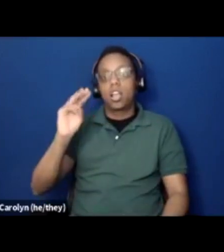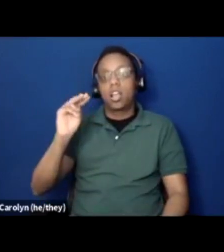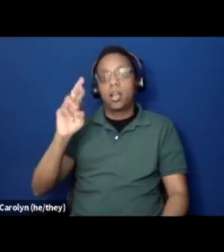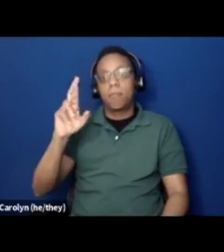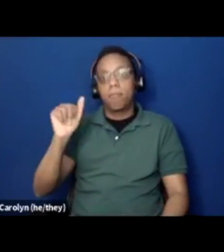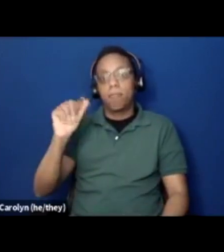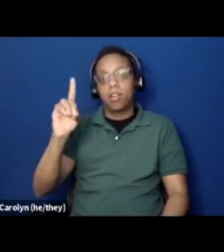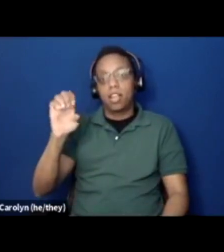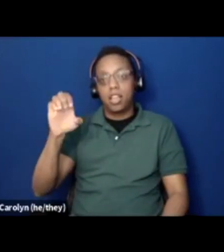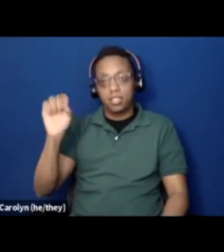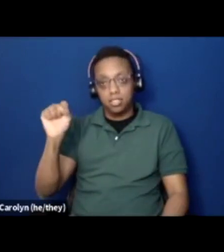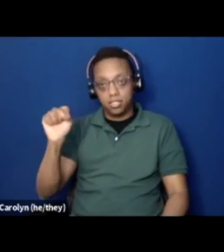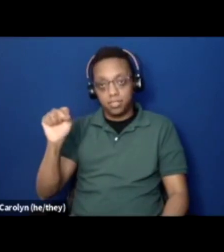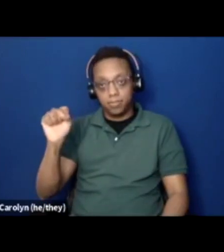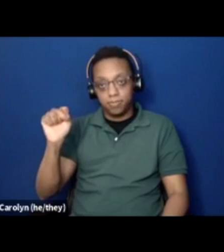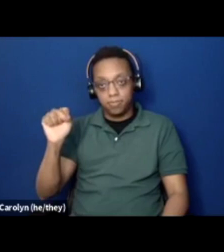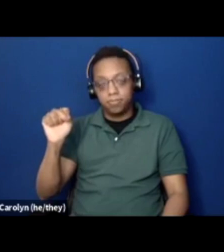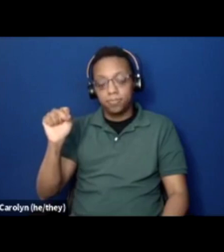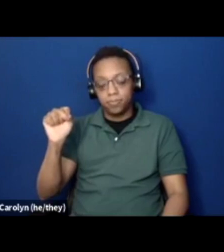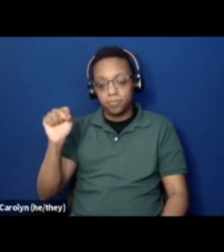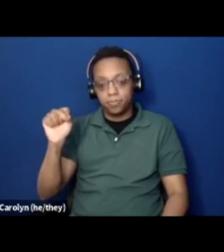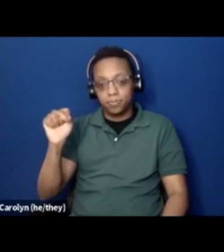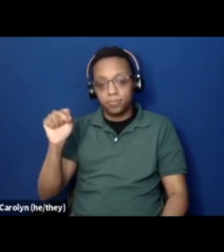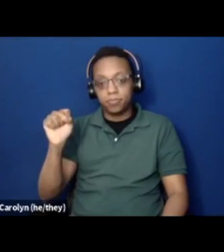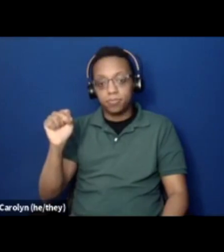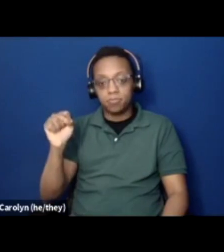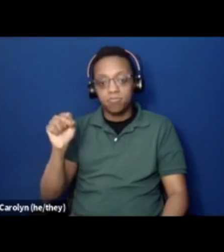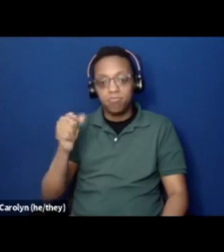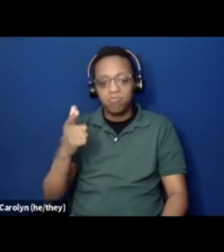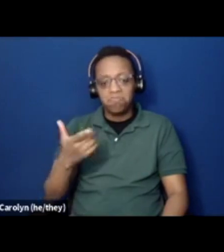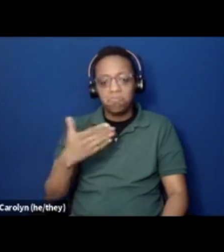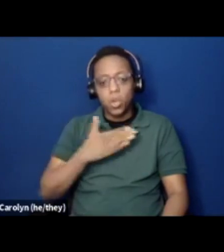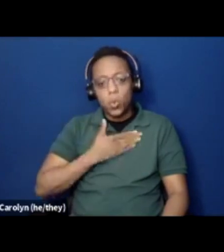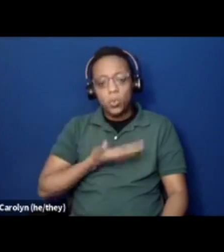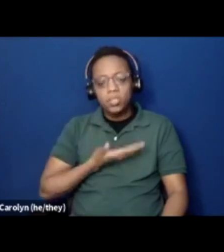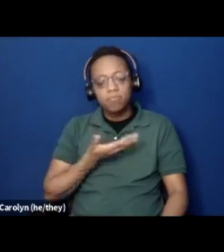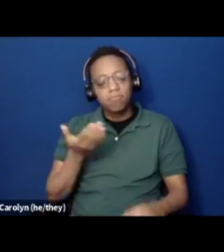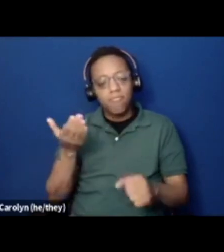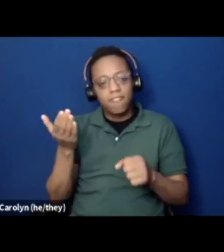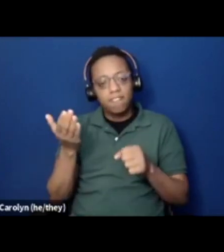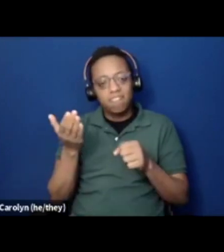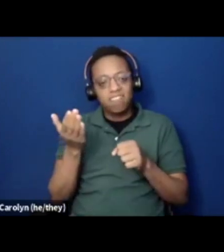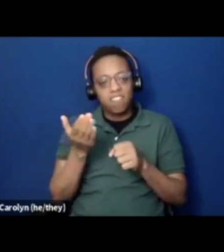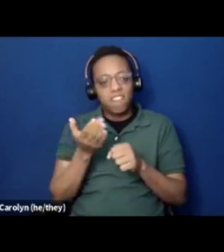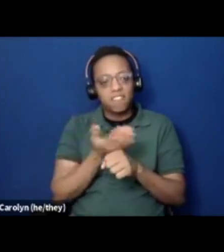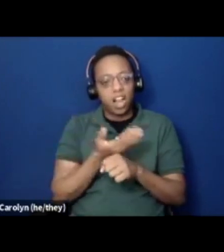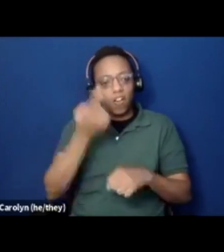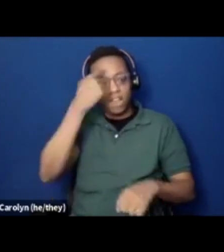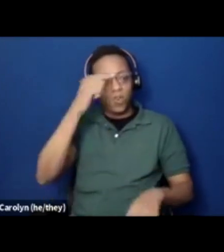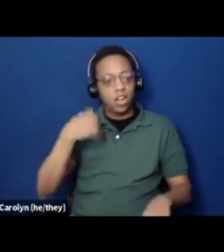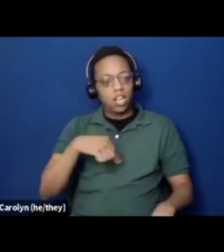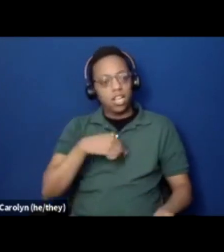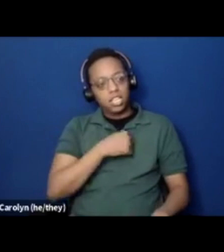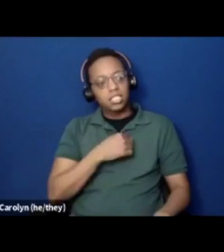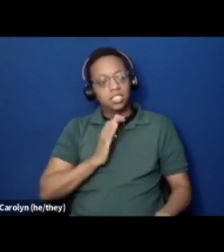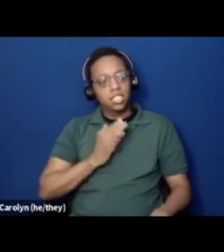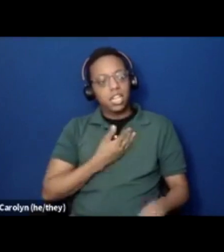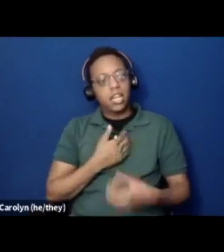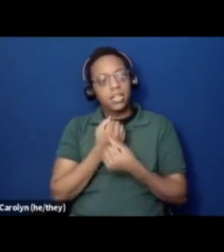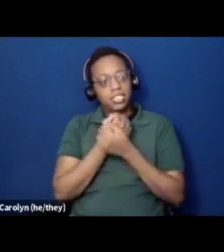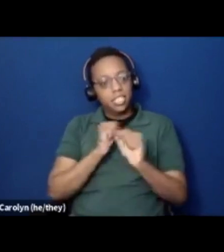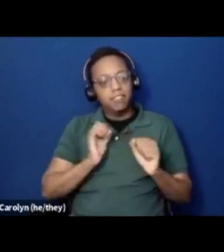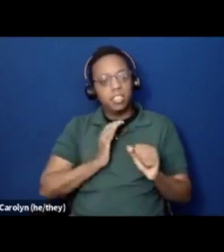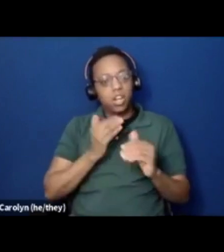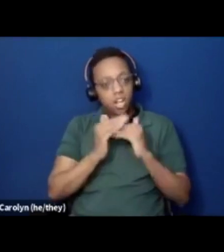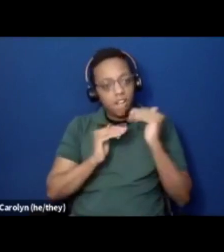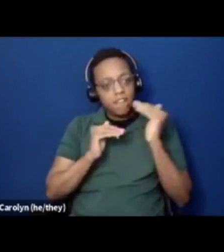only get fired from their job for the sake of trans folks and our safety and our comfort, but we